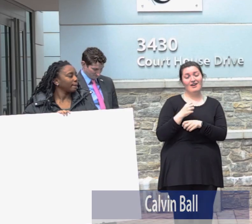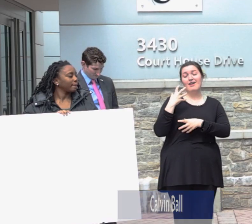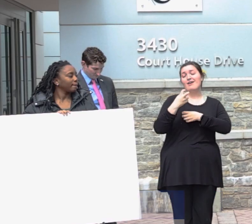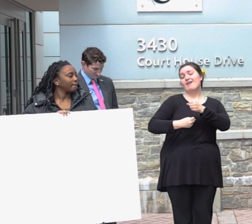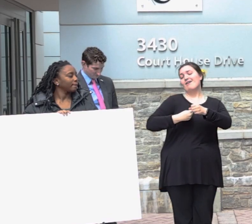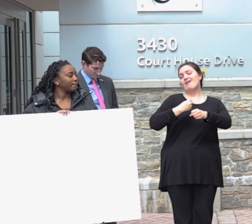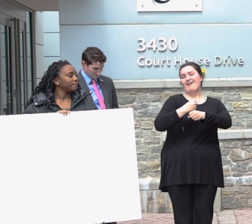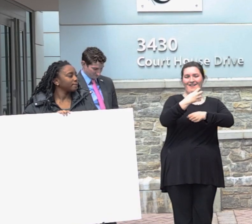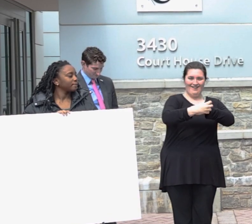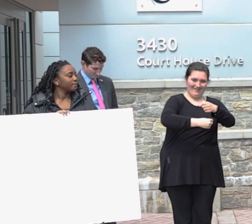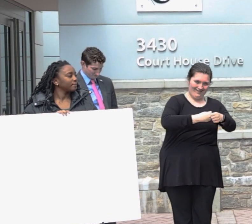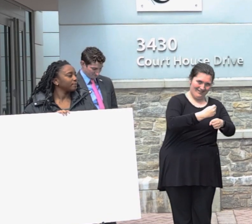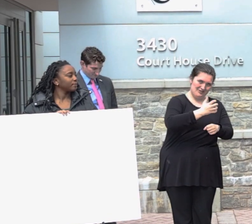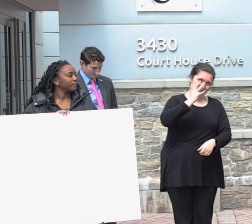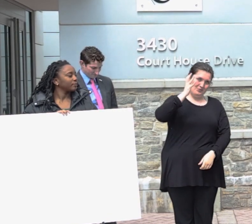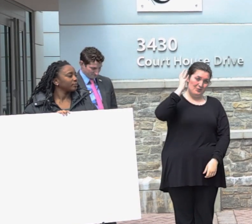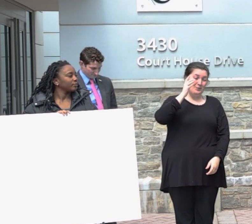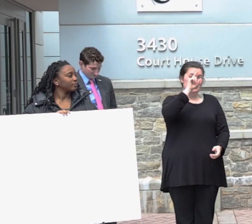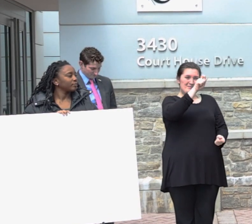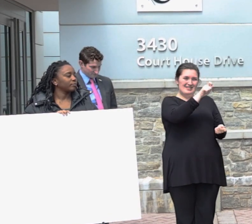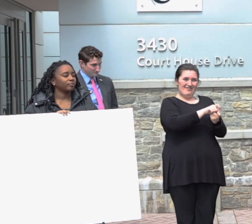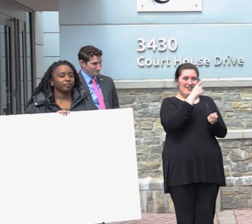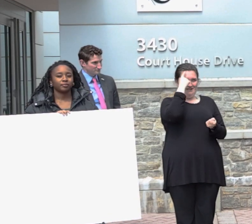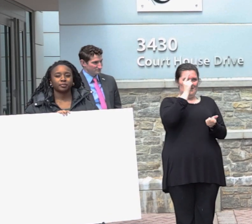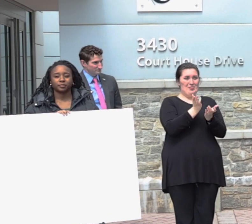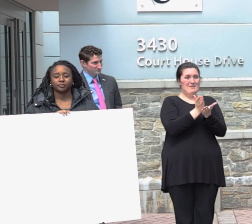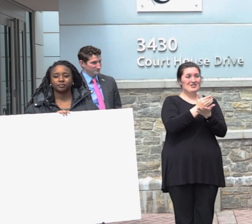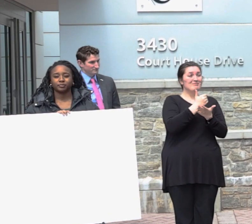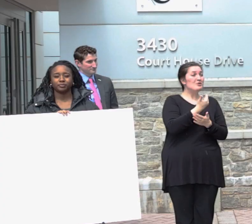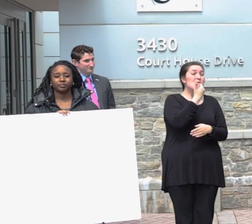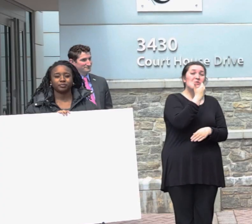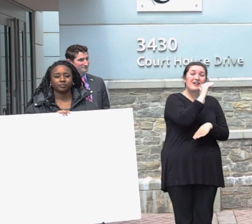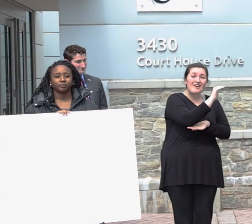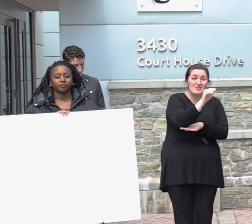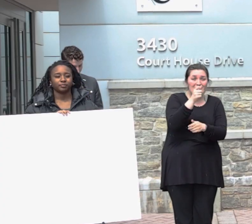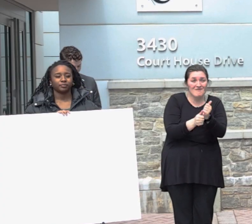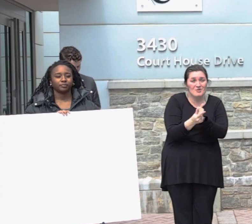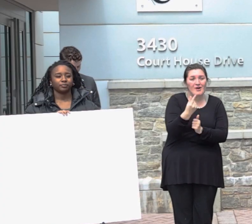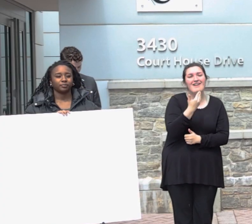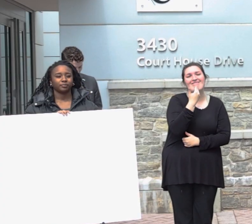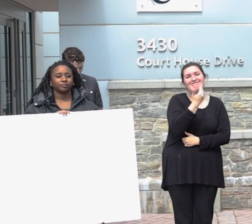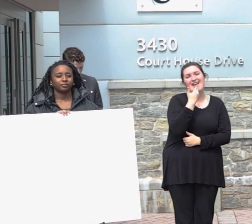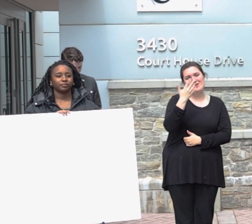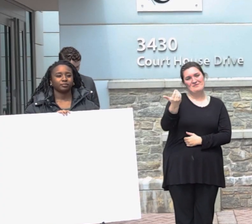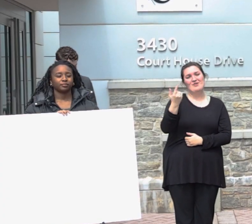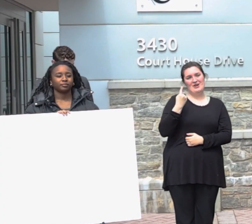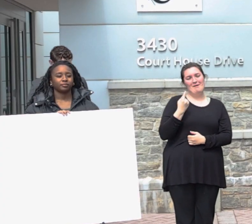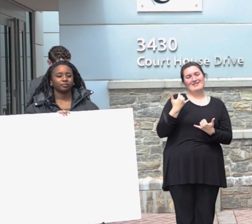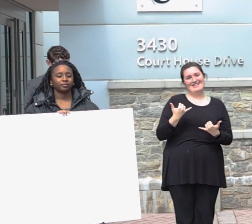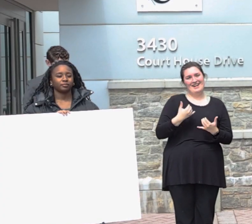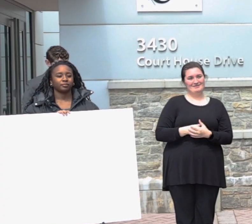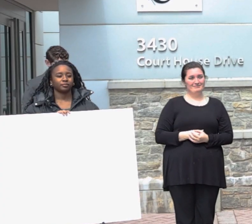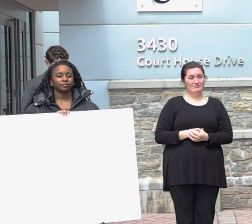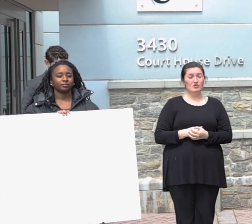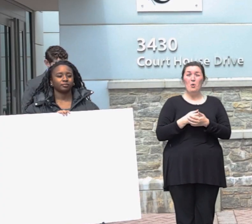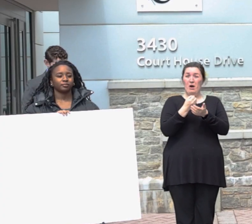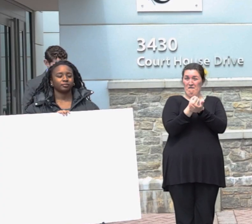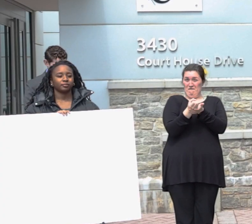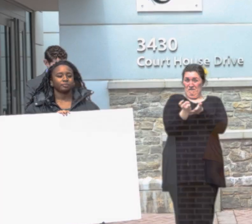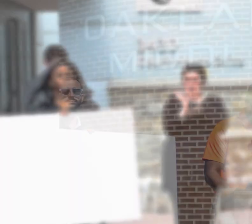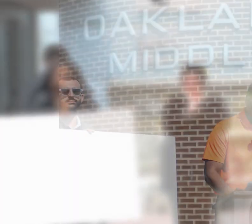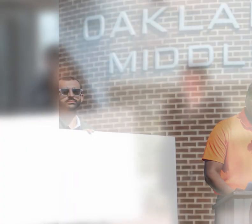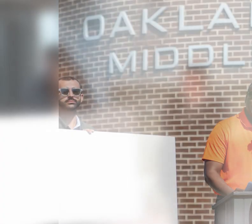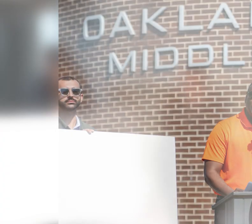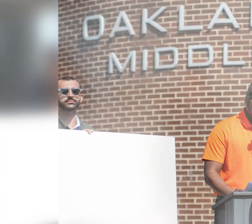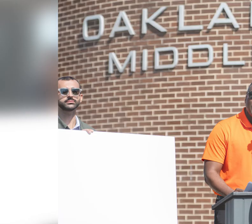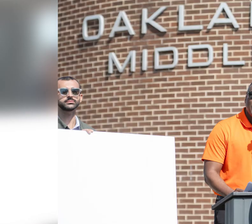particularly on the budget. So good afternoon, everyone, and thank you for being here today. Just a few weeks ago, we